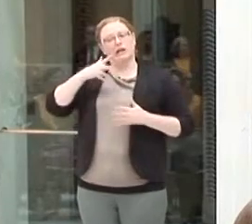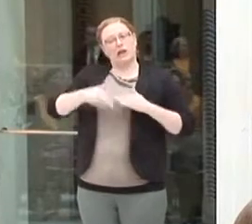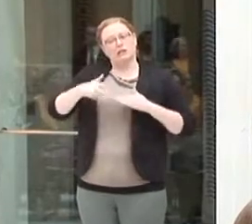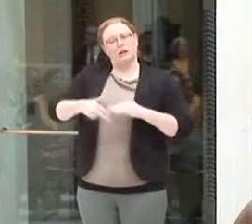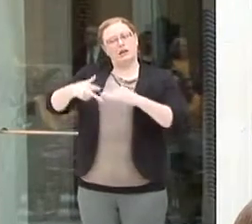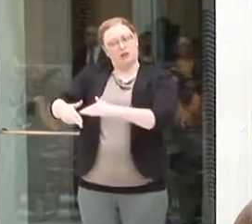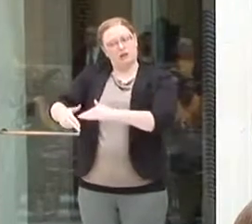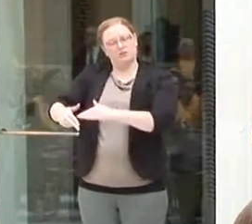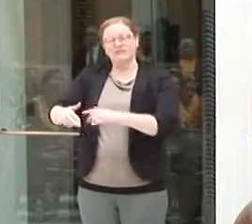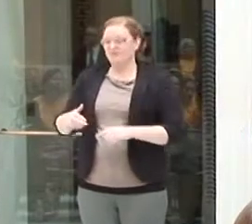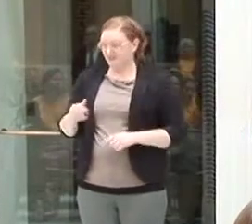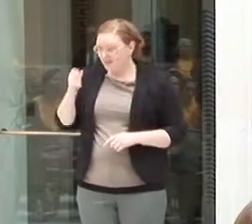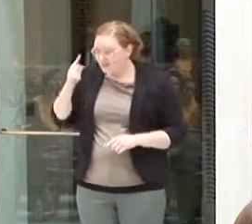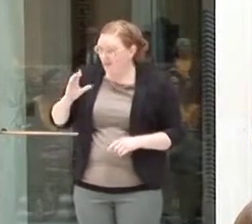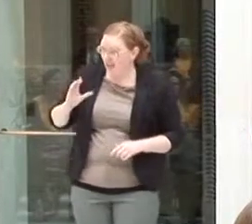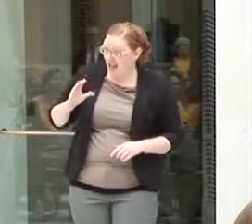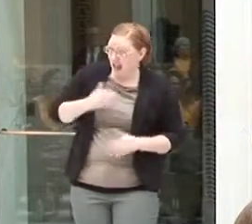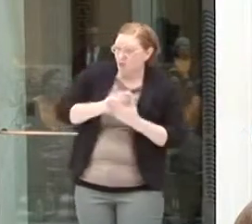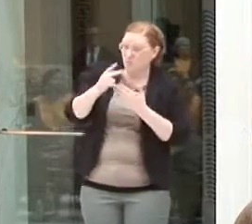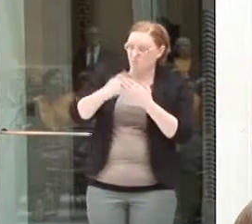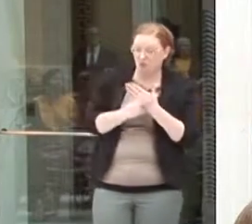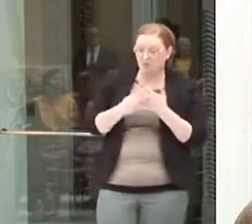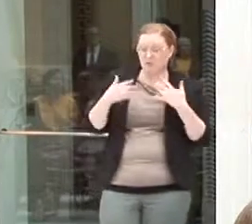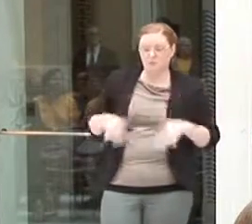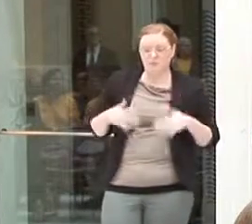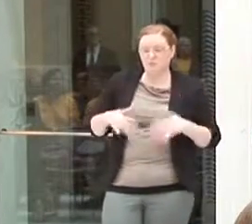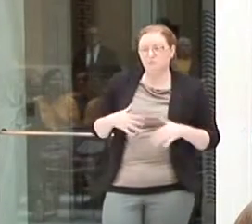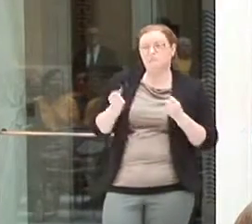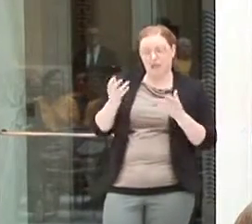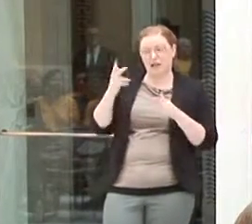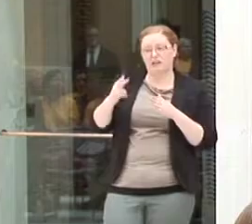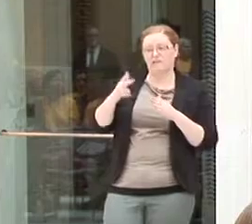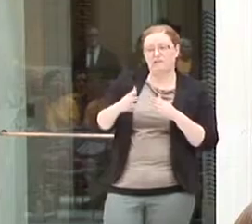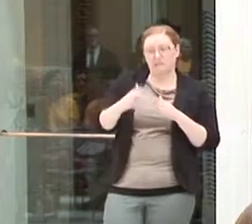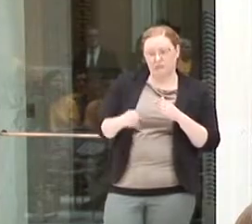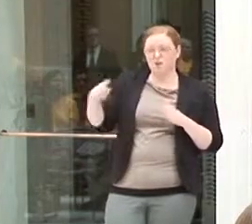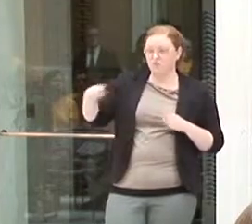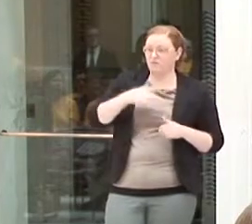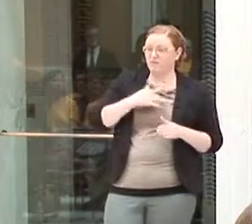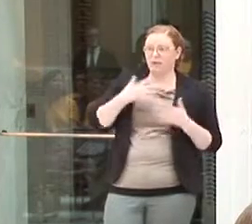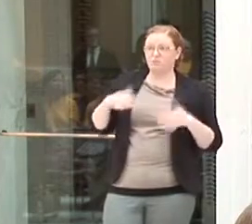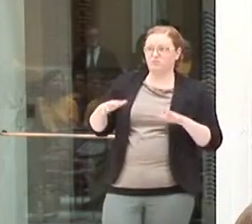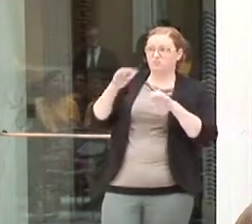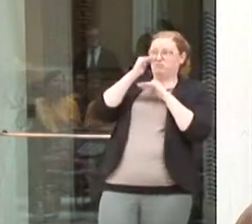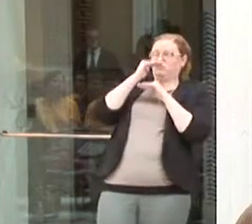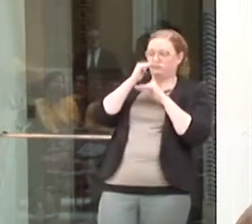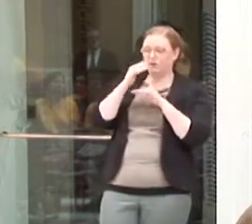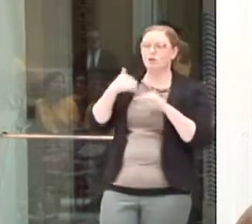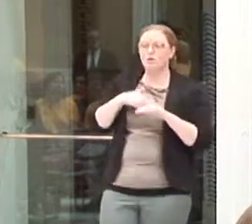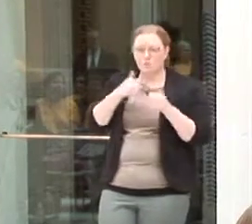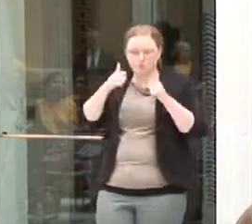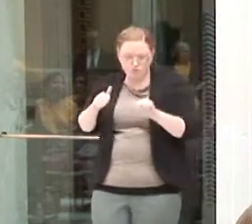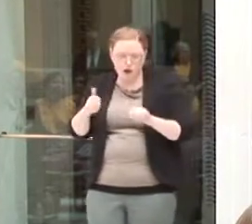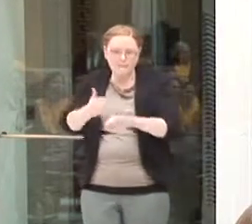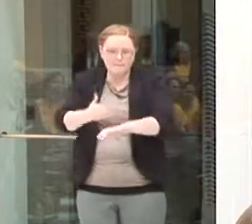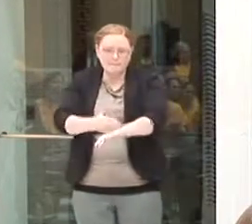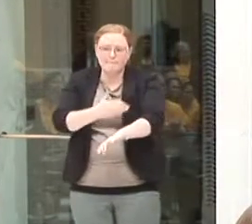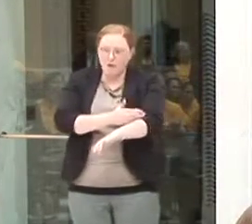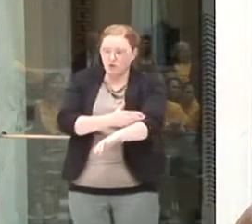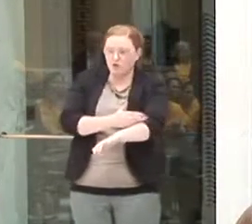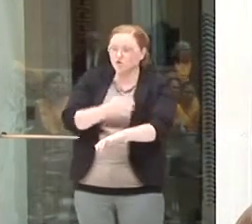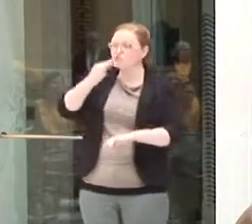programs were spared and everybody felt the effects and i know you did and although we continue to do better and are seeing signs of economic